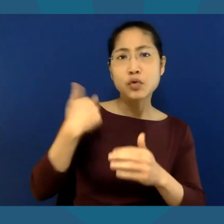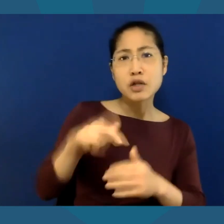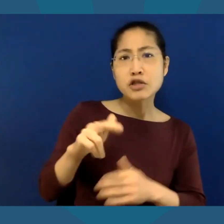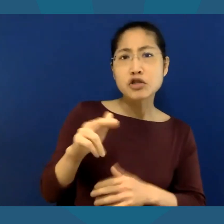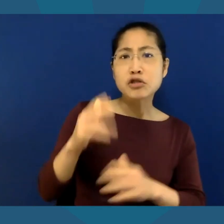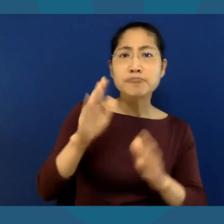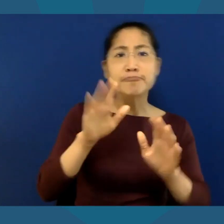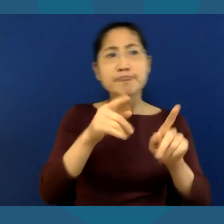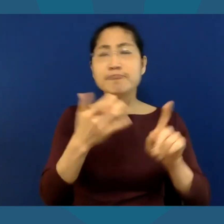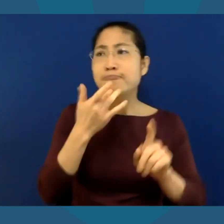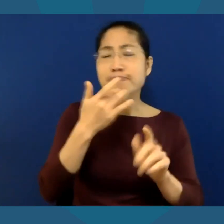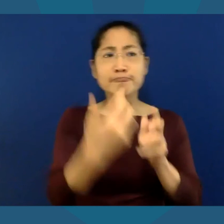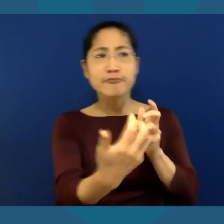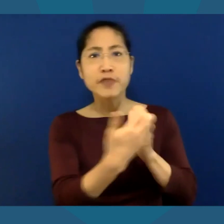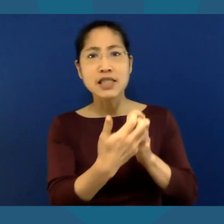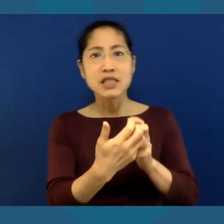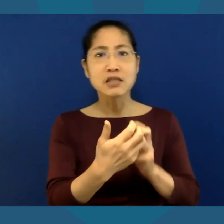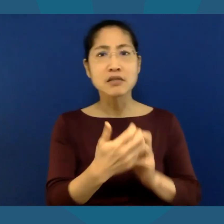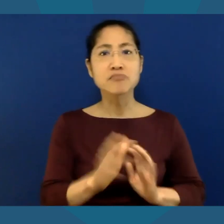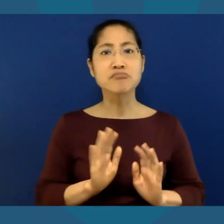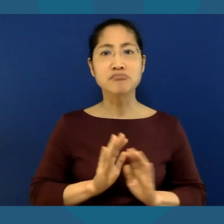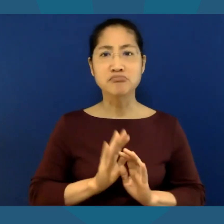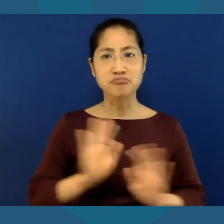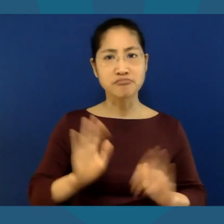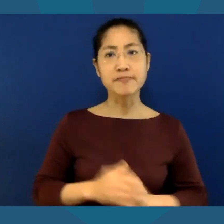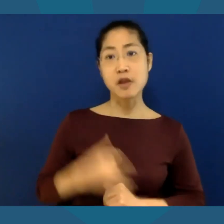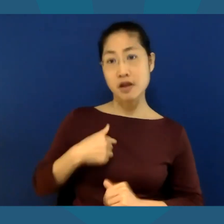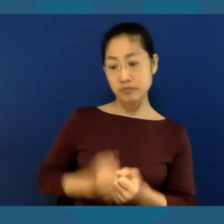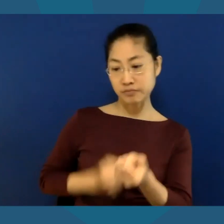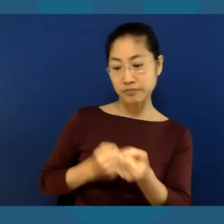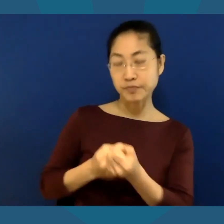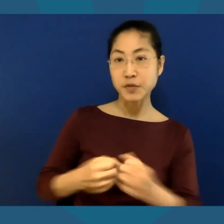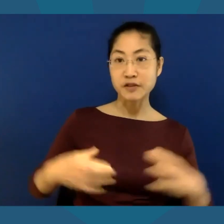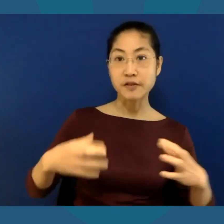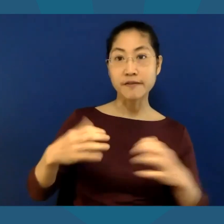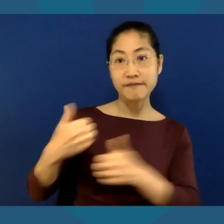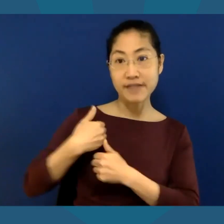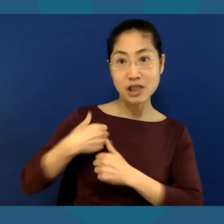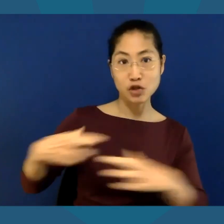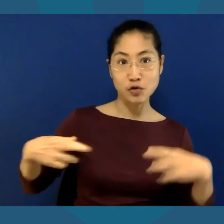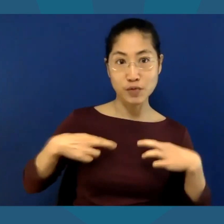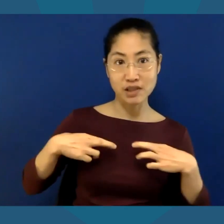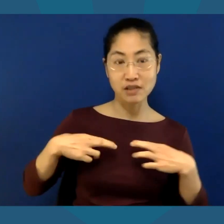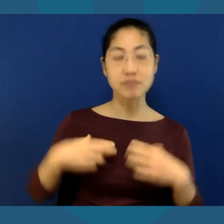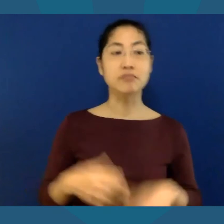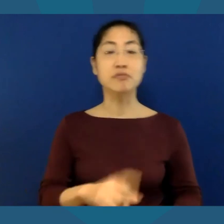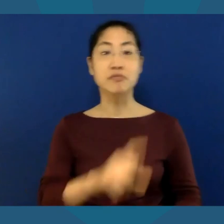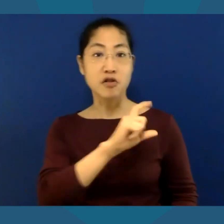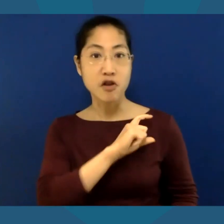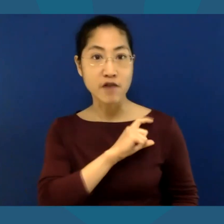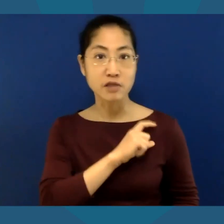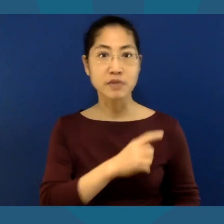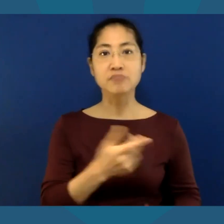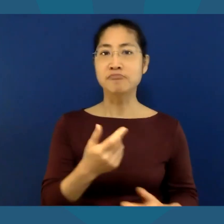freely practice their choice of religion and follow their convictions. I support our veterans,